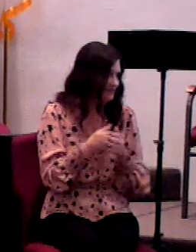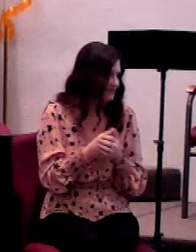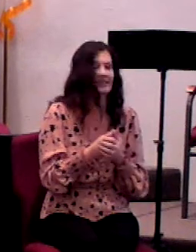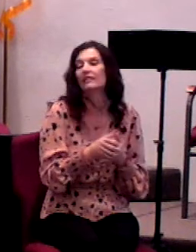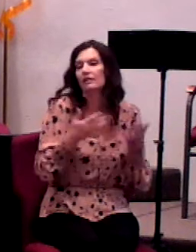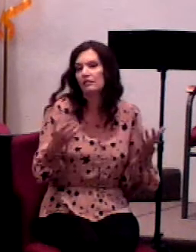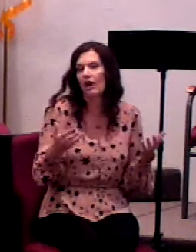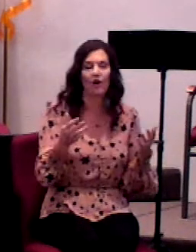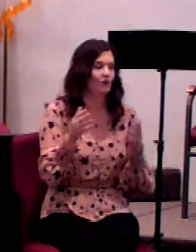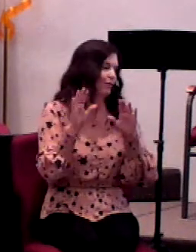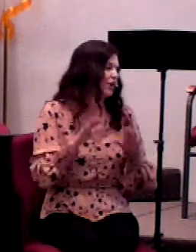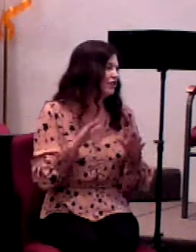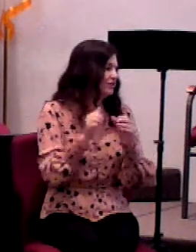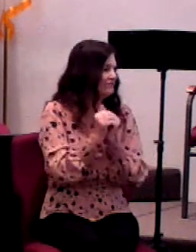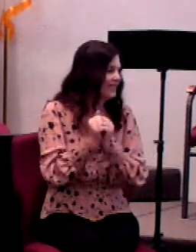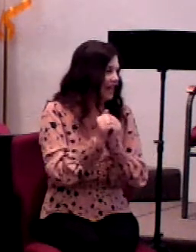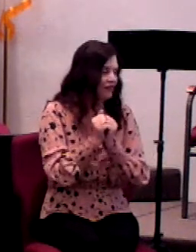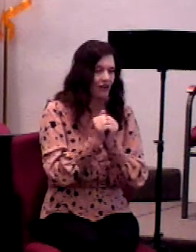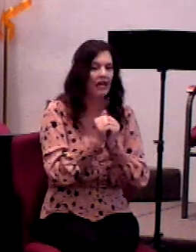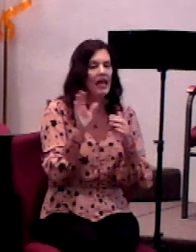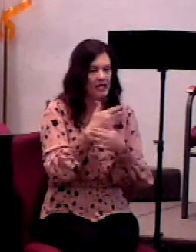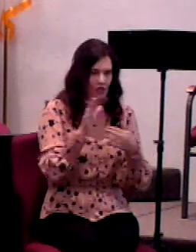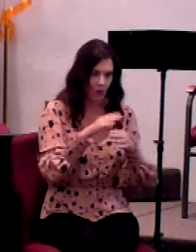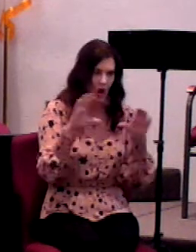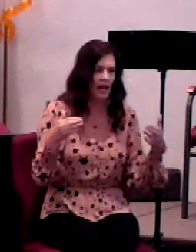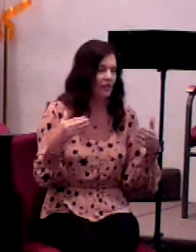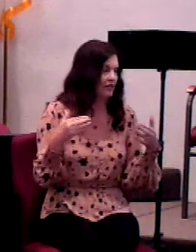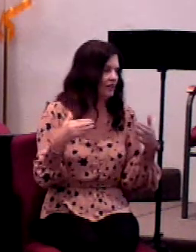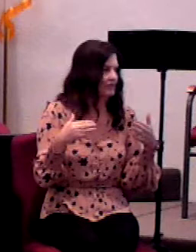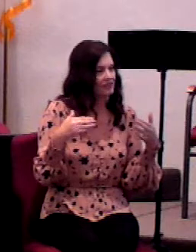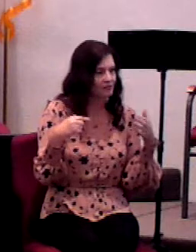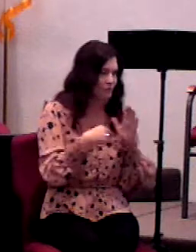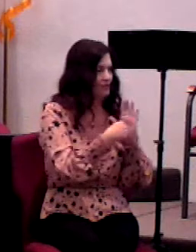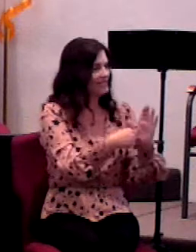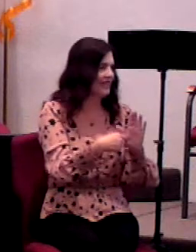So worship with us as the choir presents, Is He Worthy?